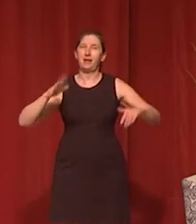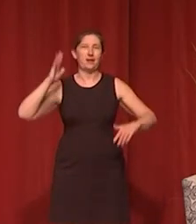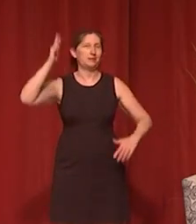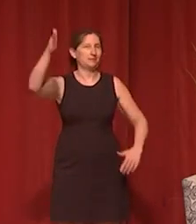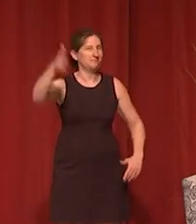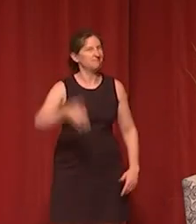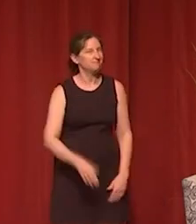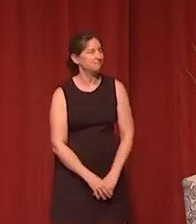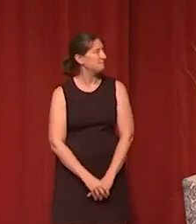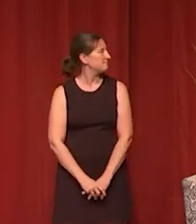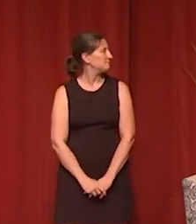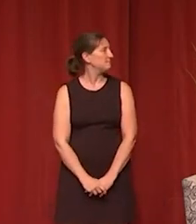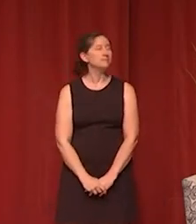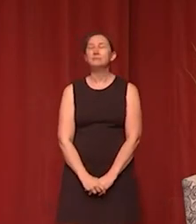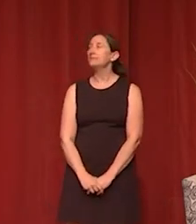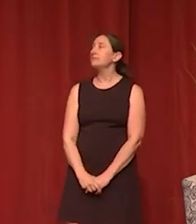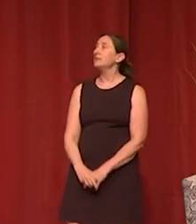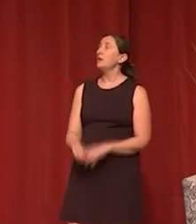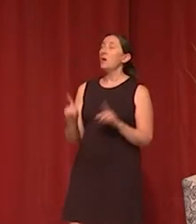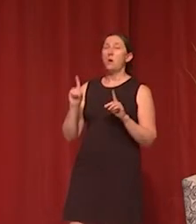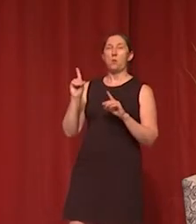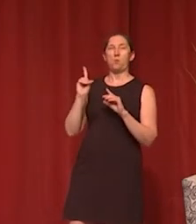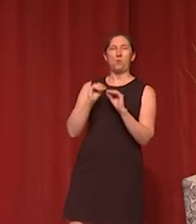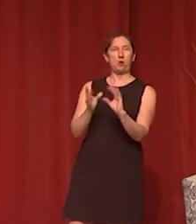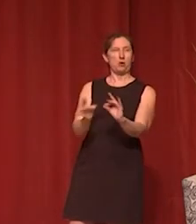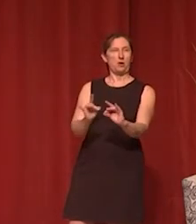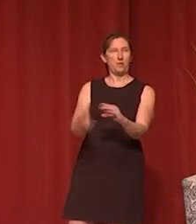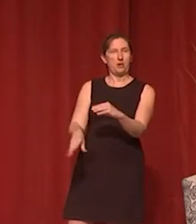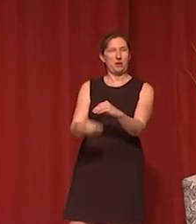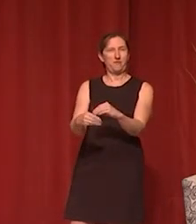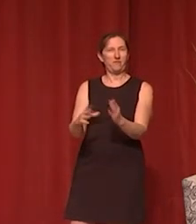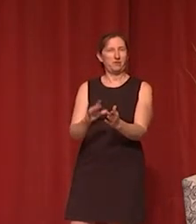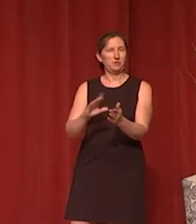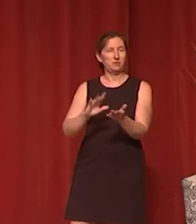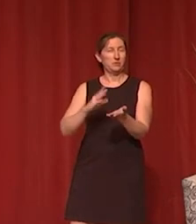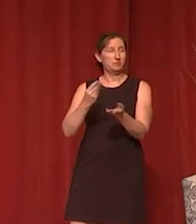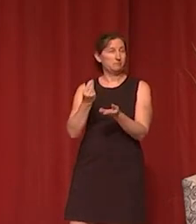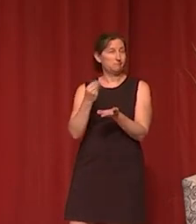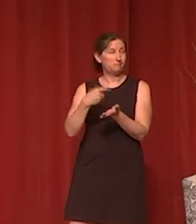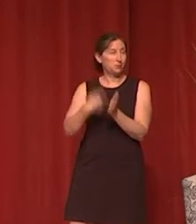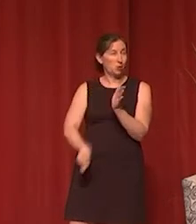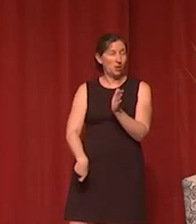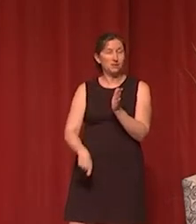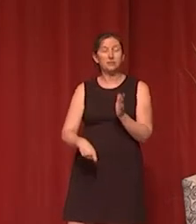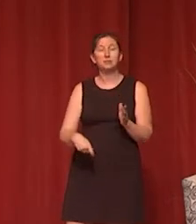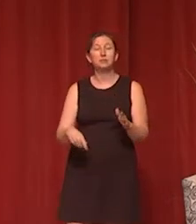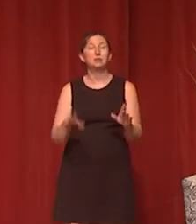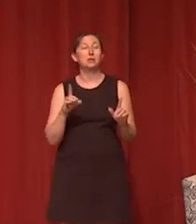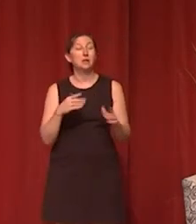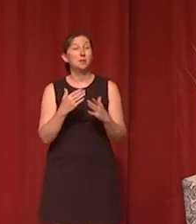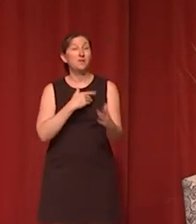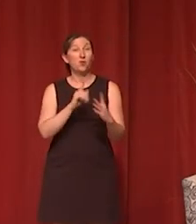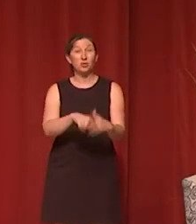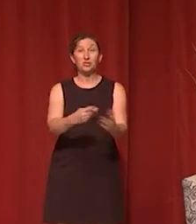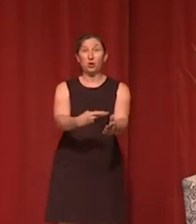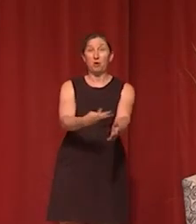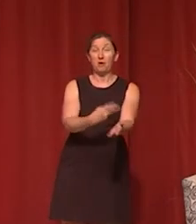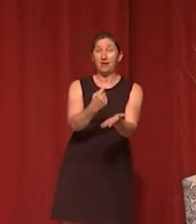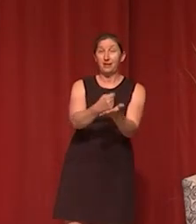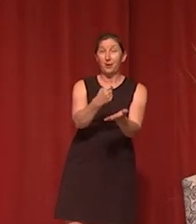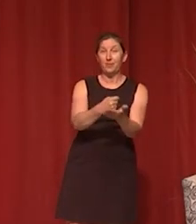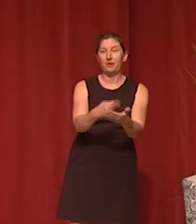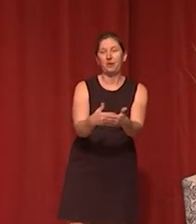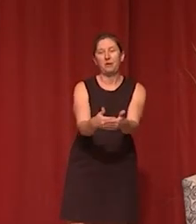I can chime in on additional costs in regards to that pre-workup when you come into clinic, because you have the costs